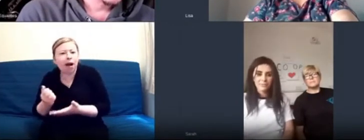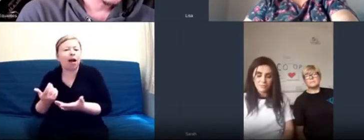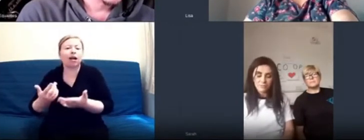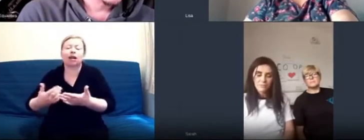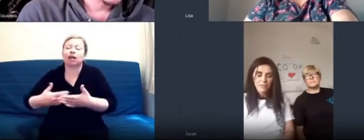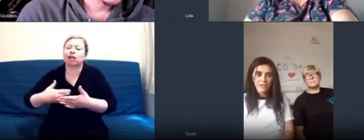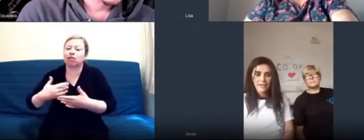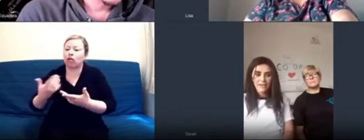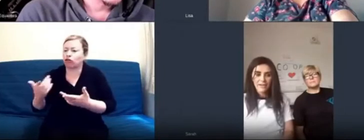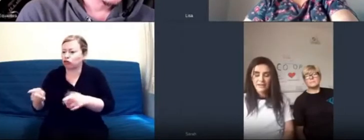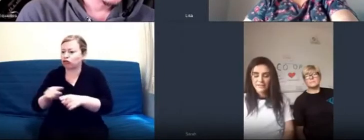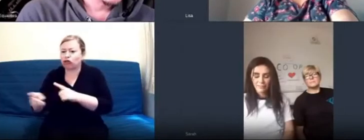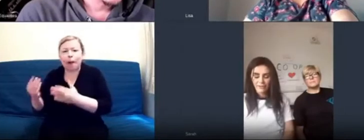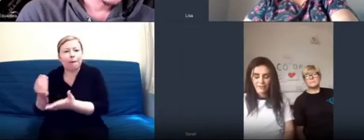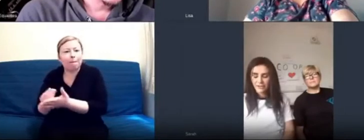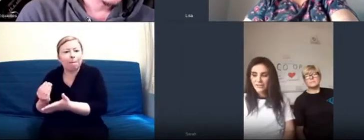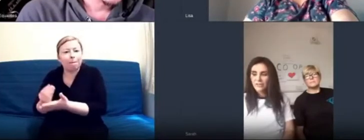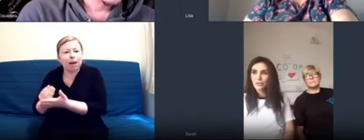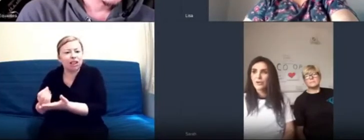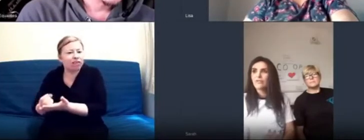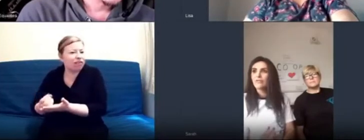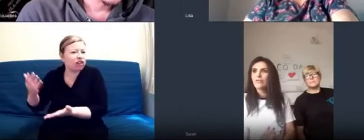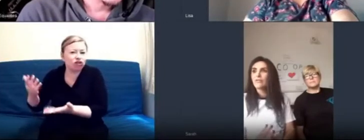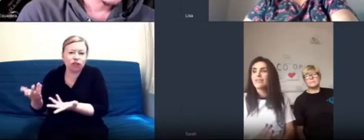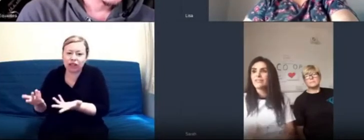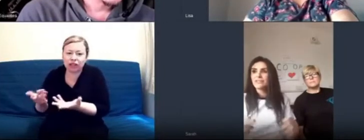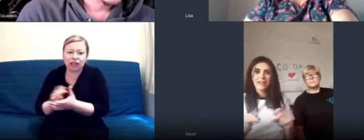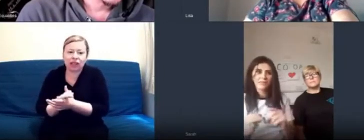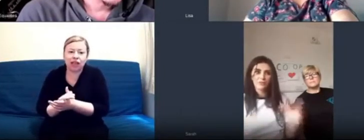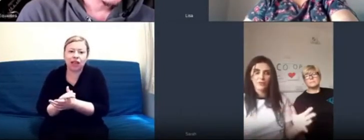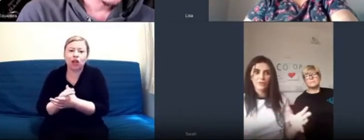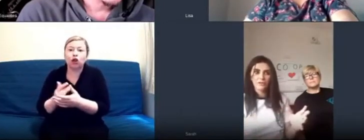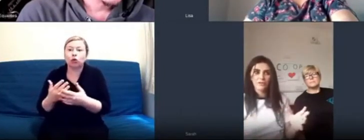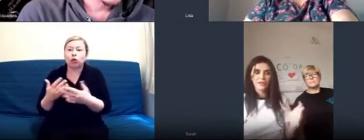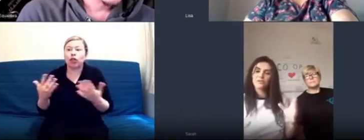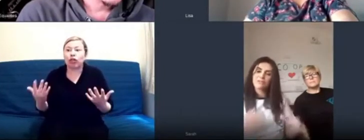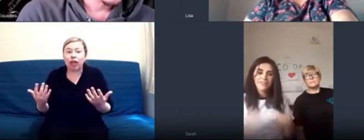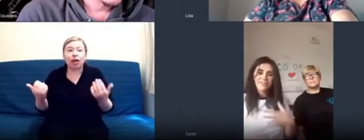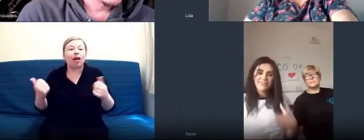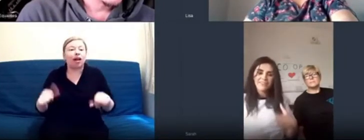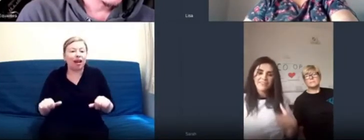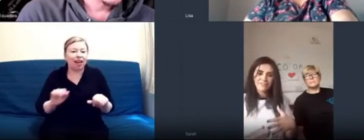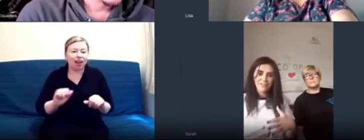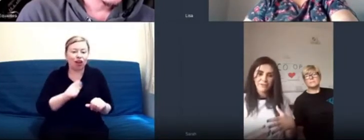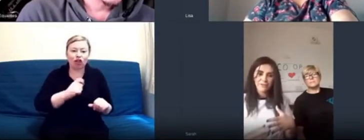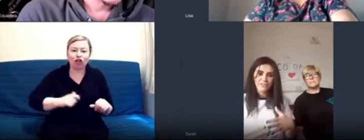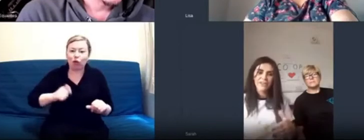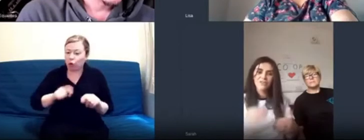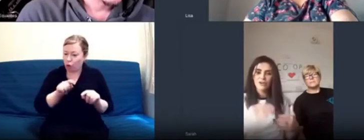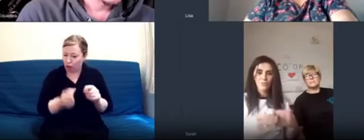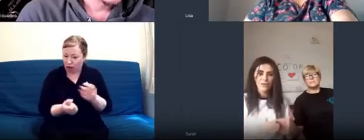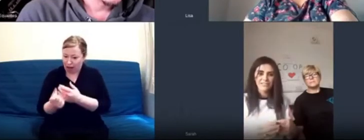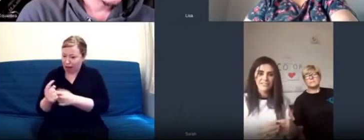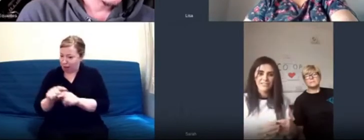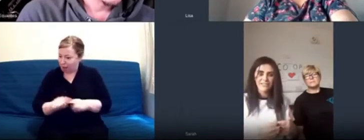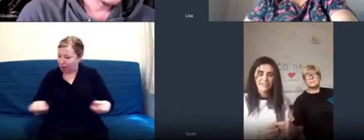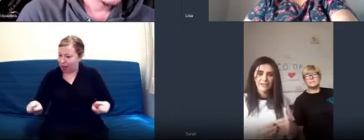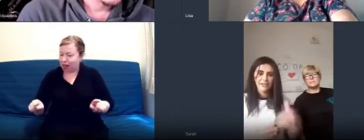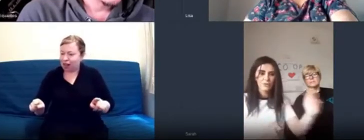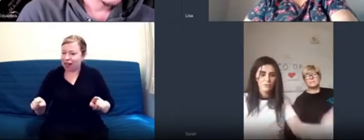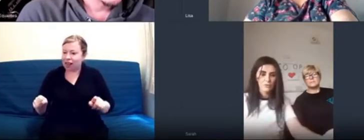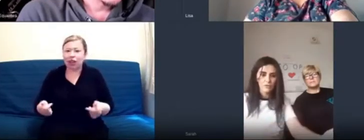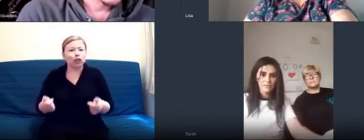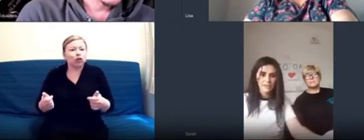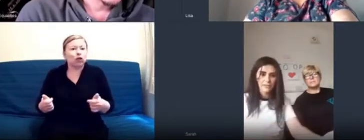the fundraising, that type of thing. So everyone then suddenly had a role, and nobody felt left out. Whereas if I'd gone in one day